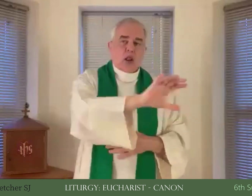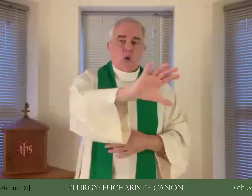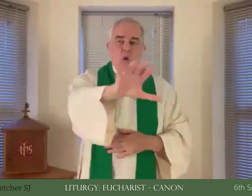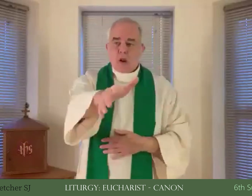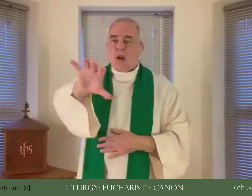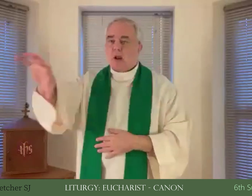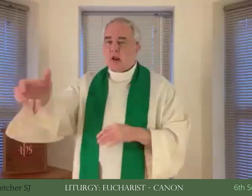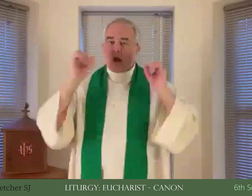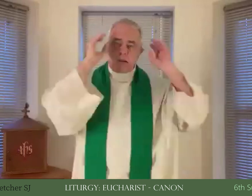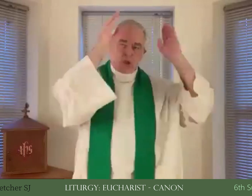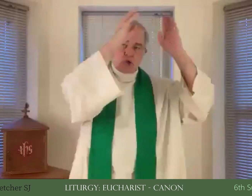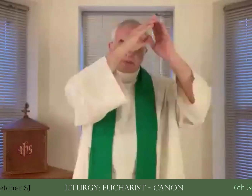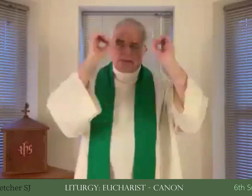local bishops,